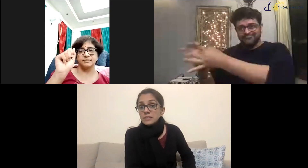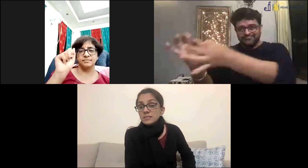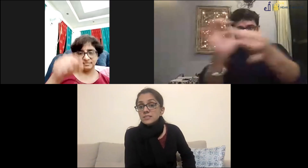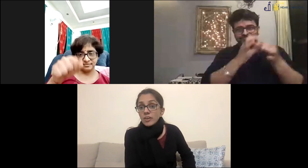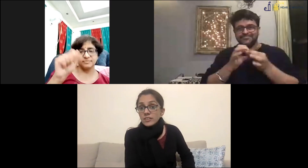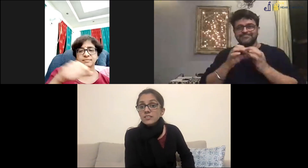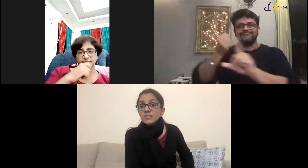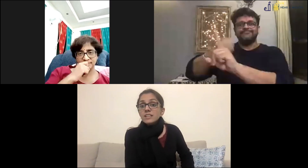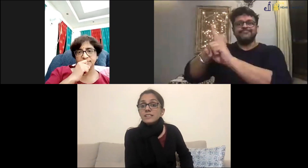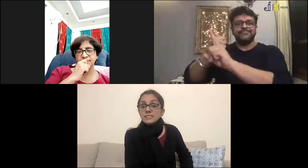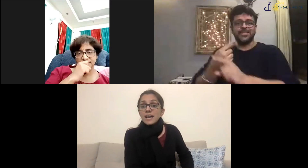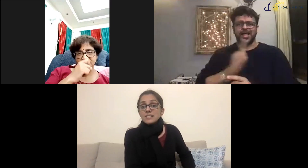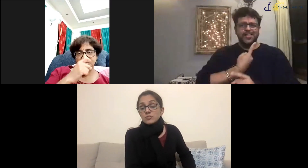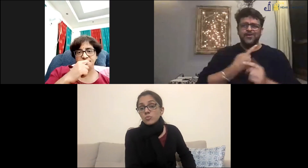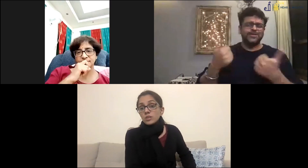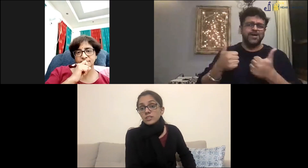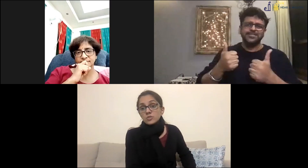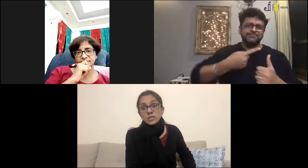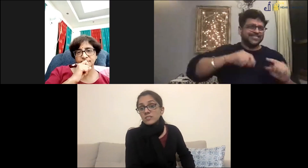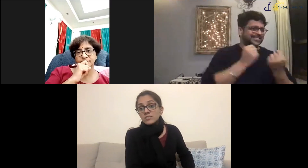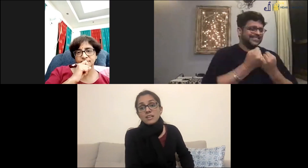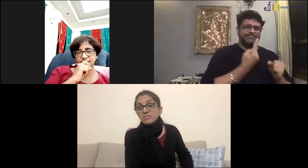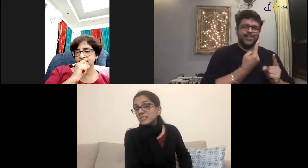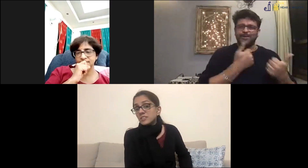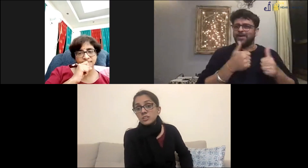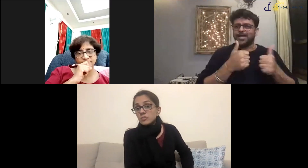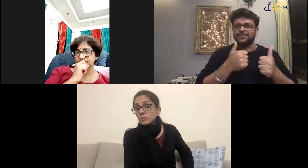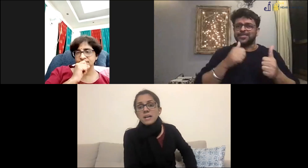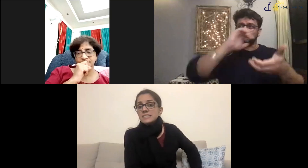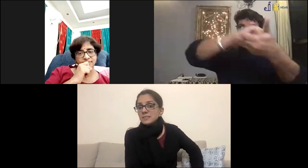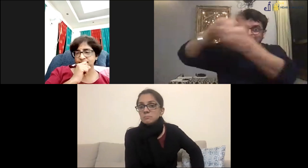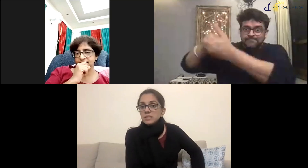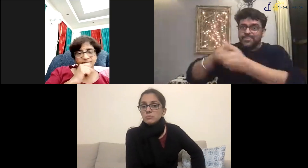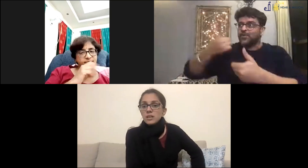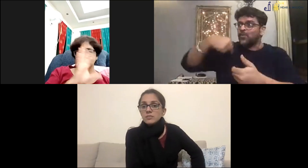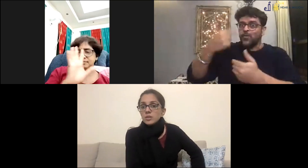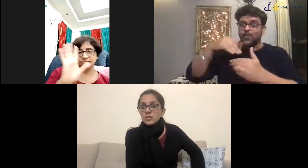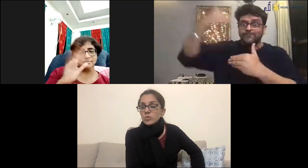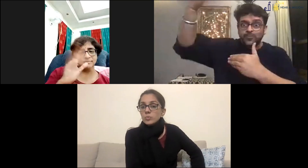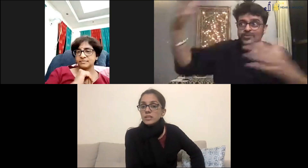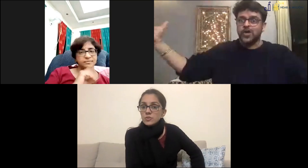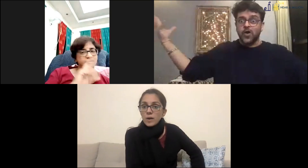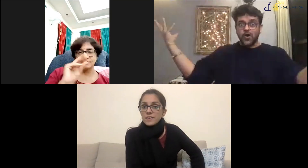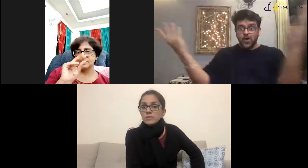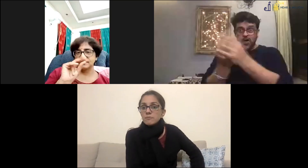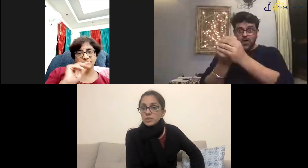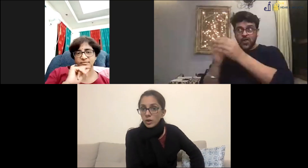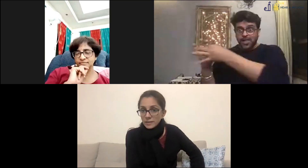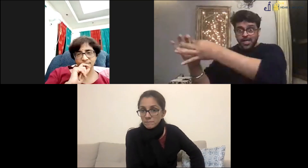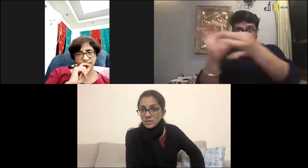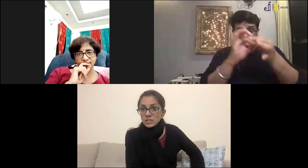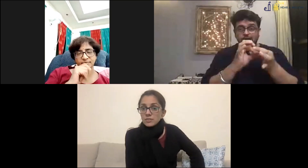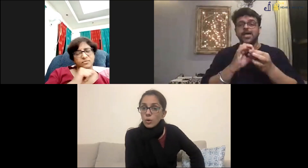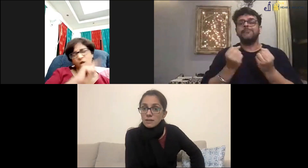Here a Million started is as working together, definitely not alone. My team, me, we can't work alone. We need to partner with